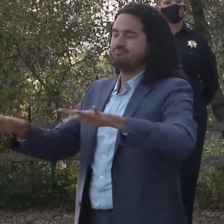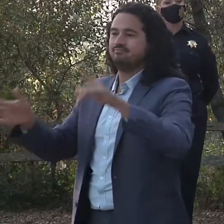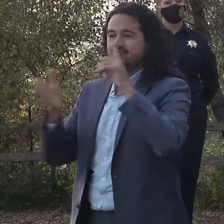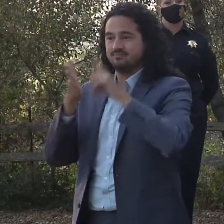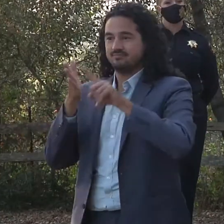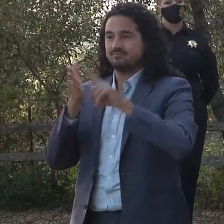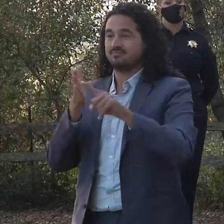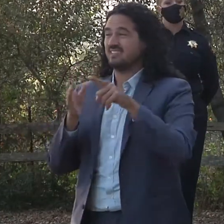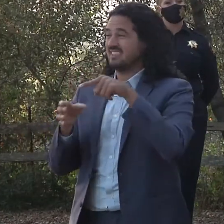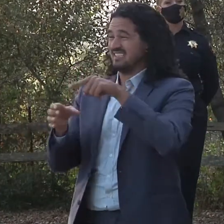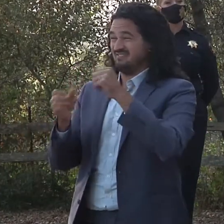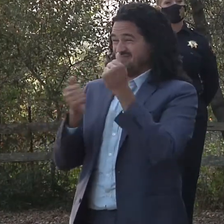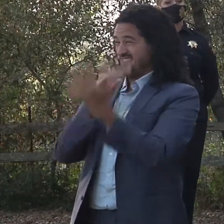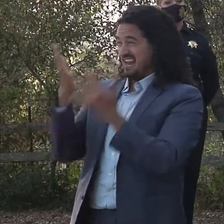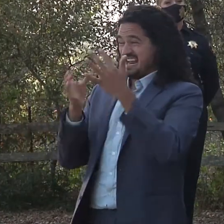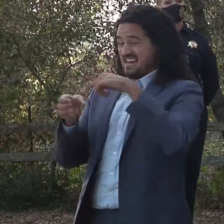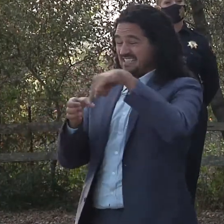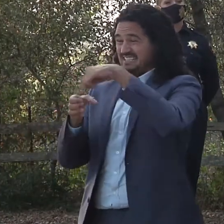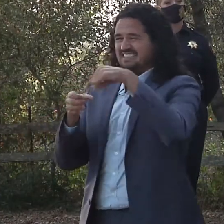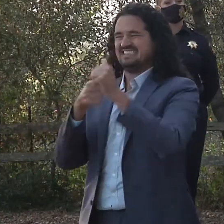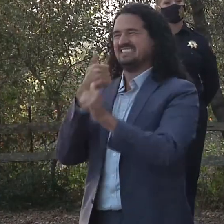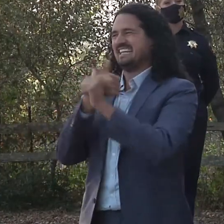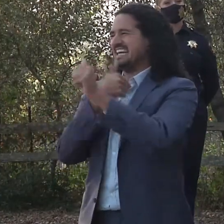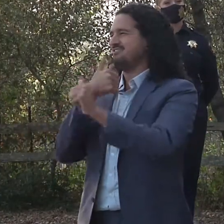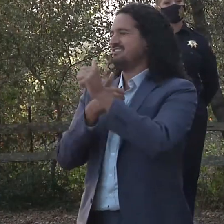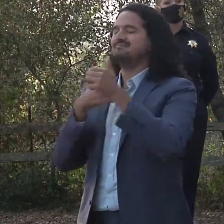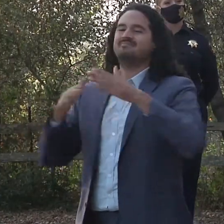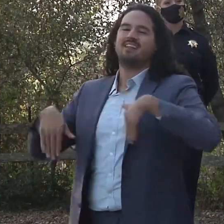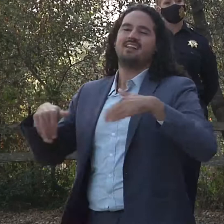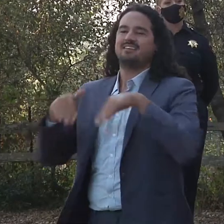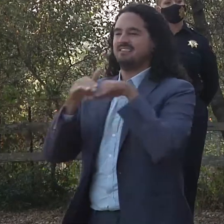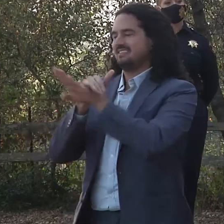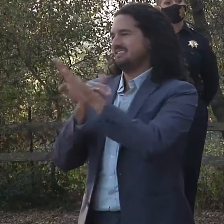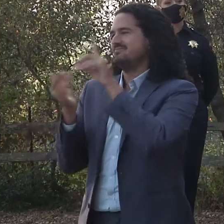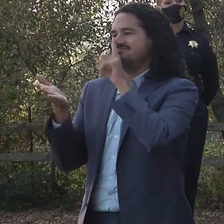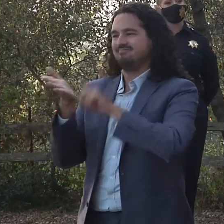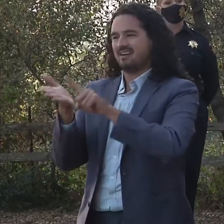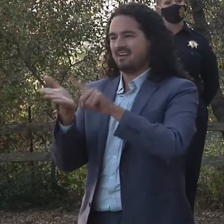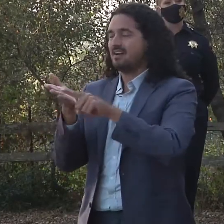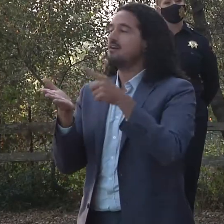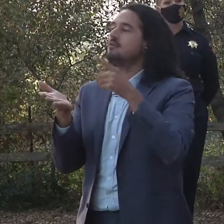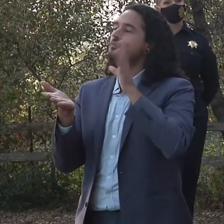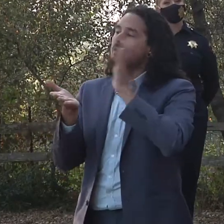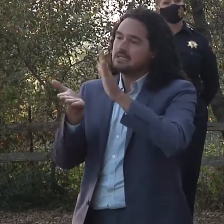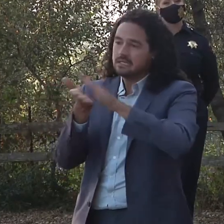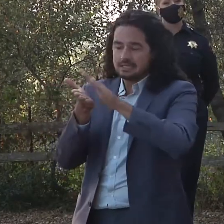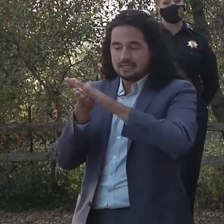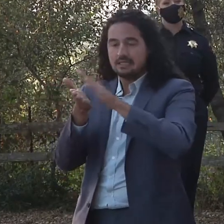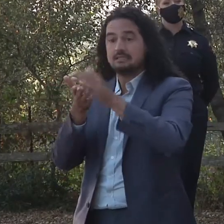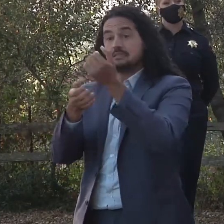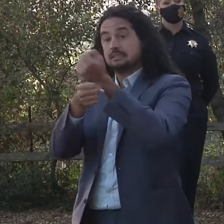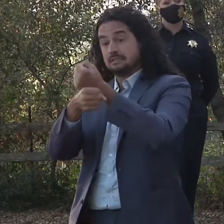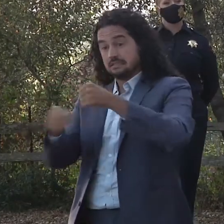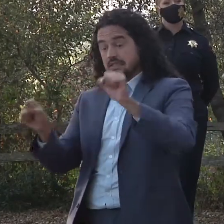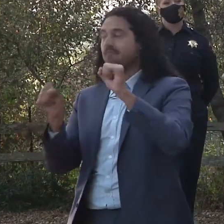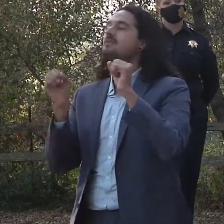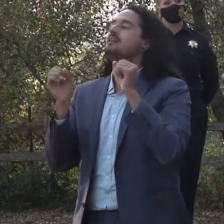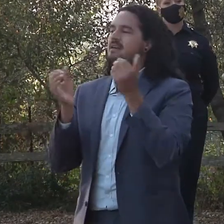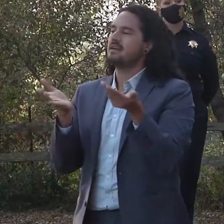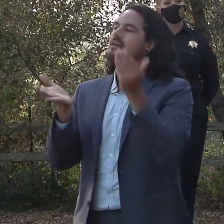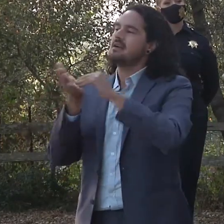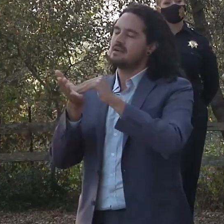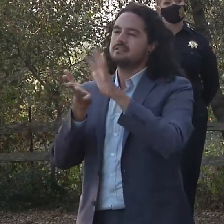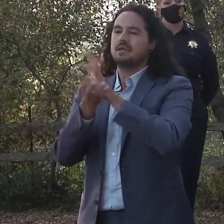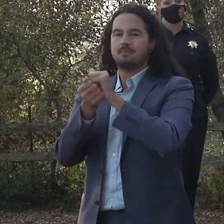make access. As we continue to move forward, making that more safe for their inspection, we'll get those finish up